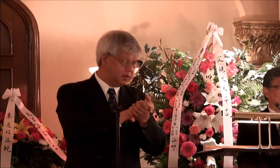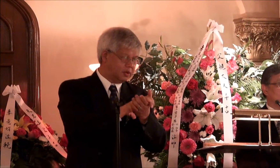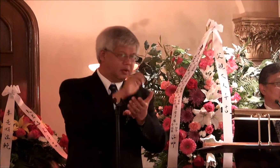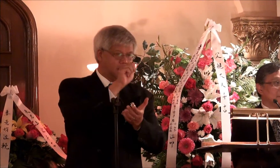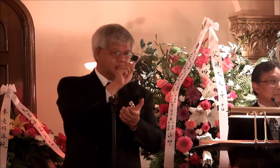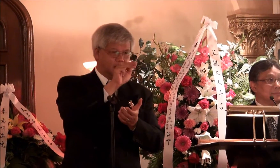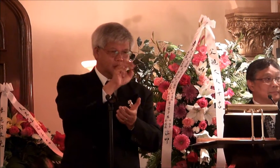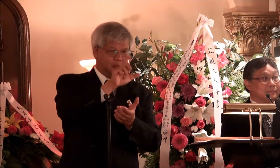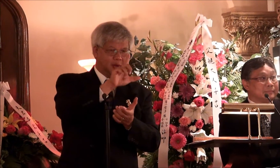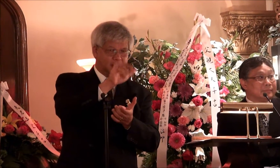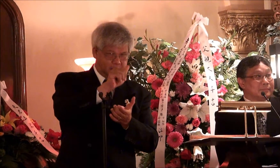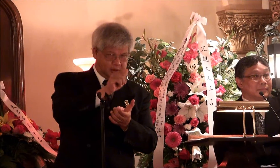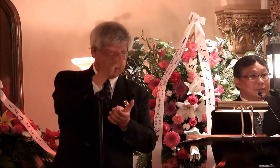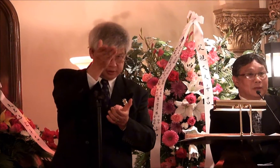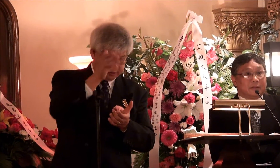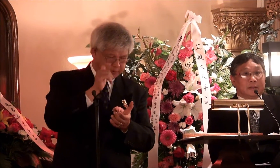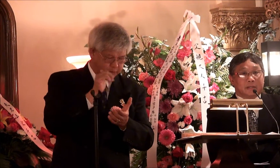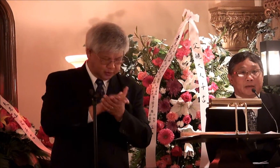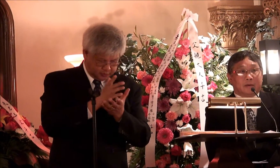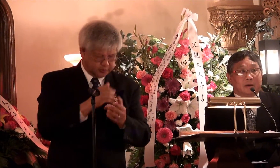and then I married my wife, Amelia.